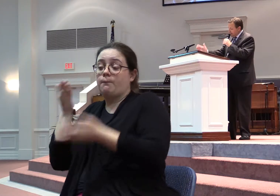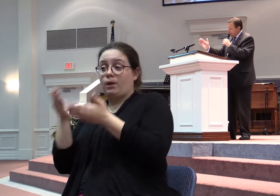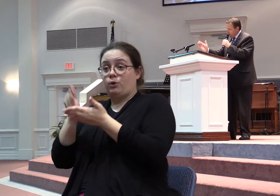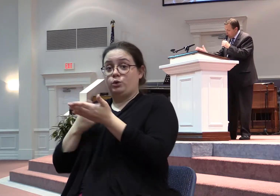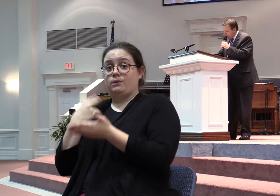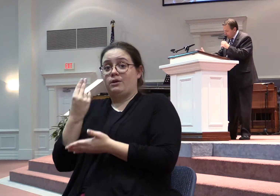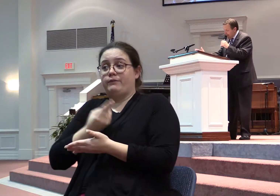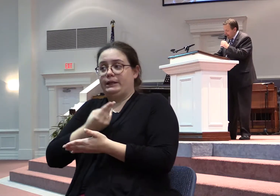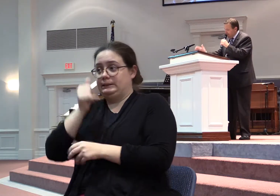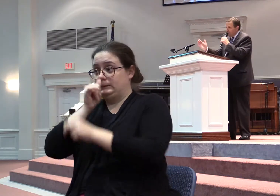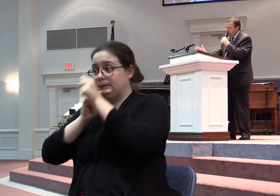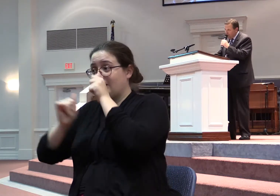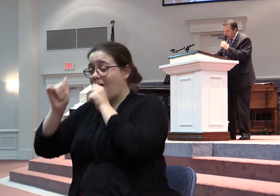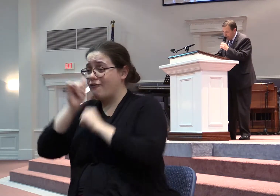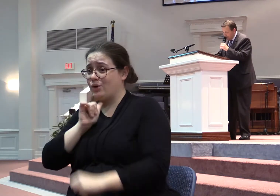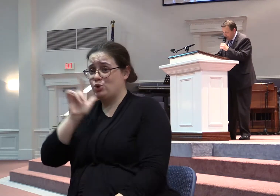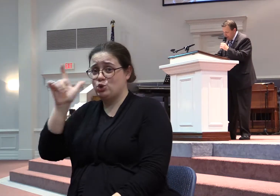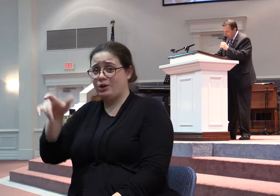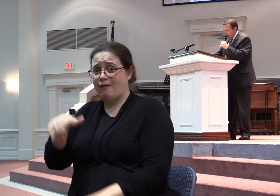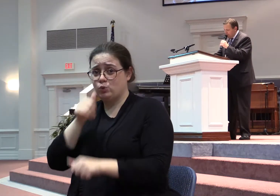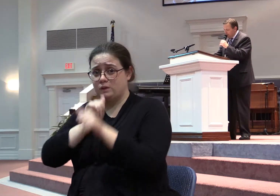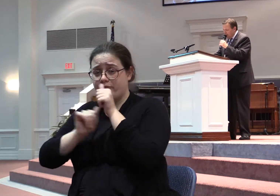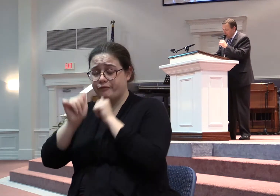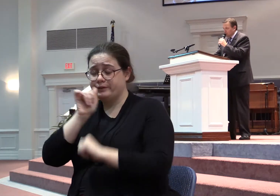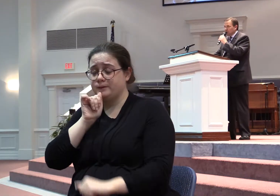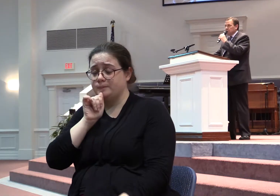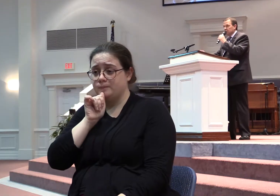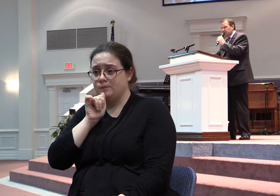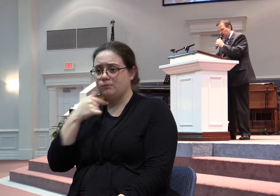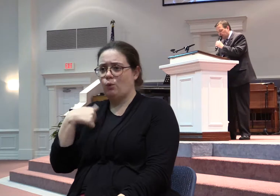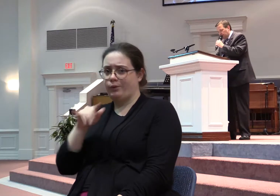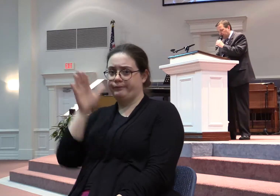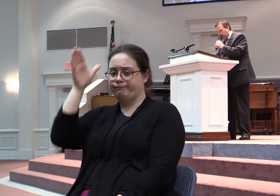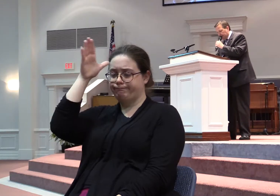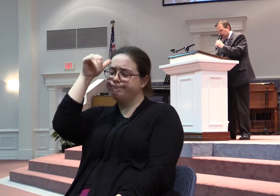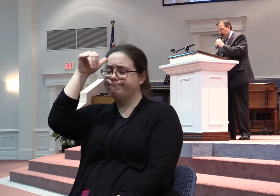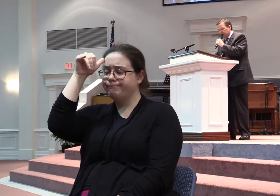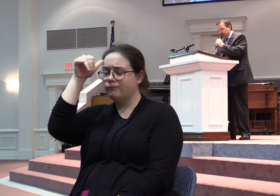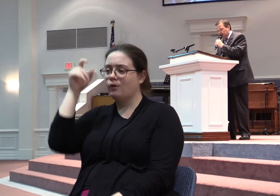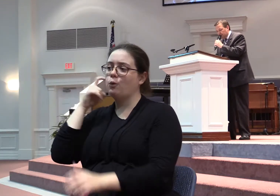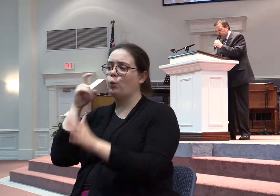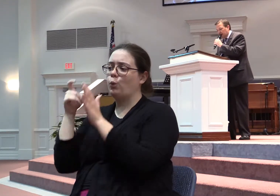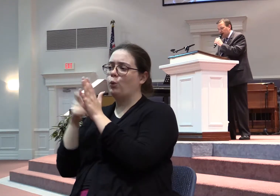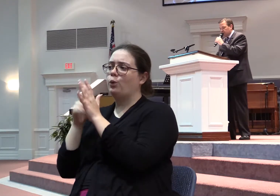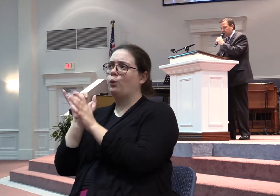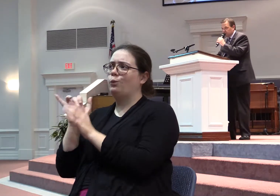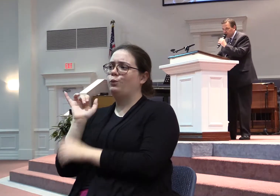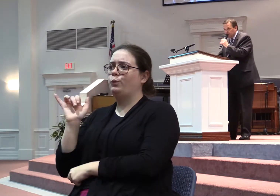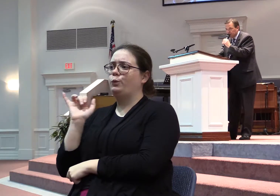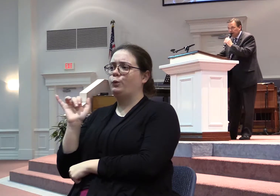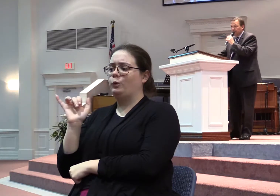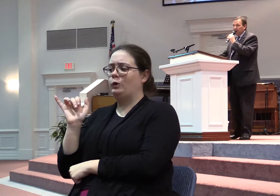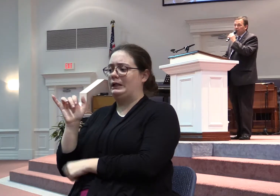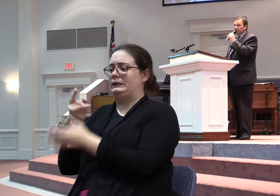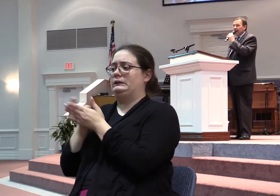things that we shouldn't have to go through? But because we're too stubborn to recognize and respond to the